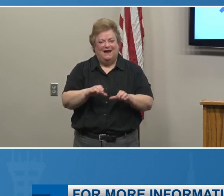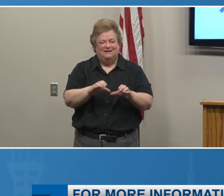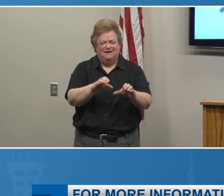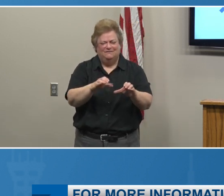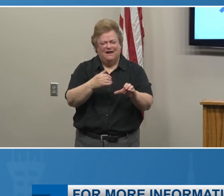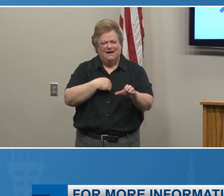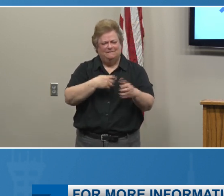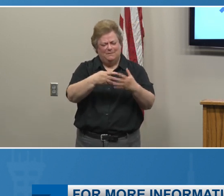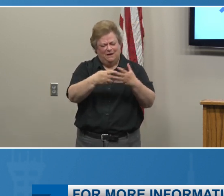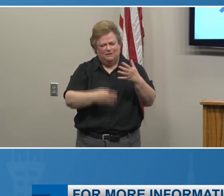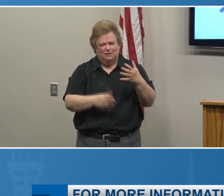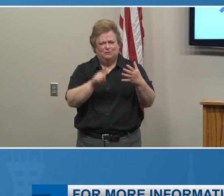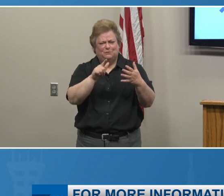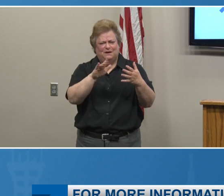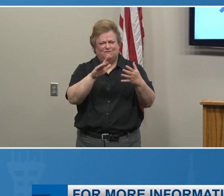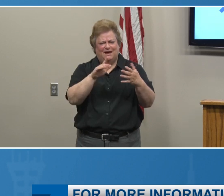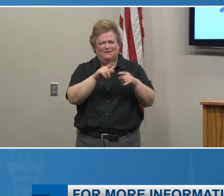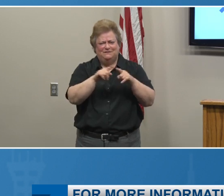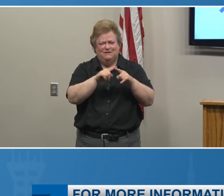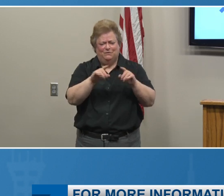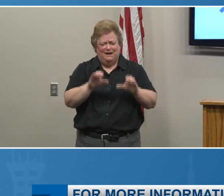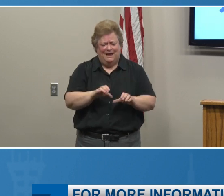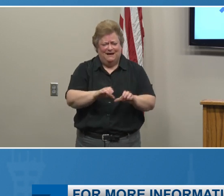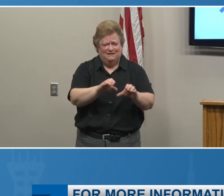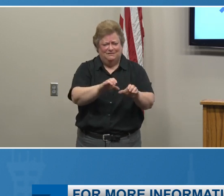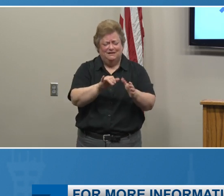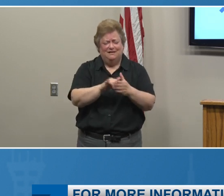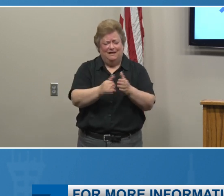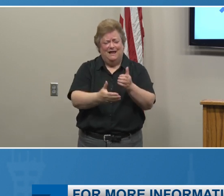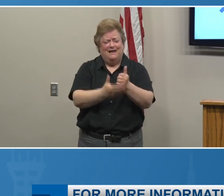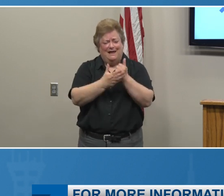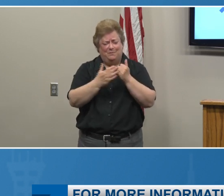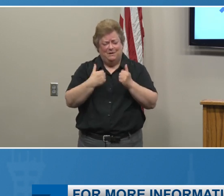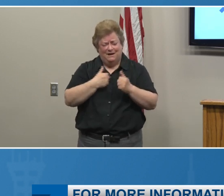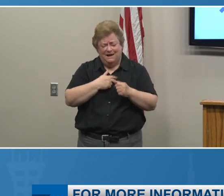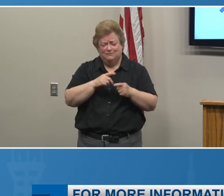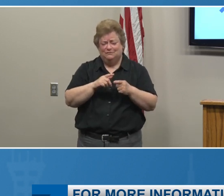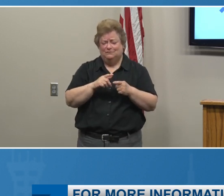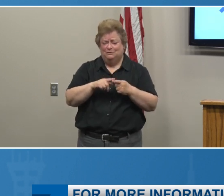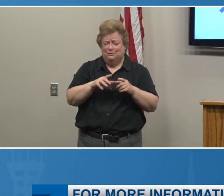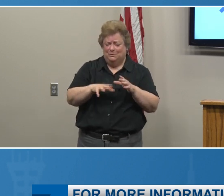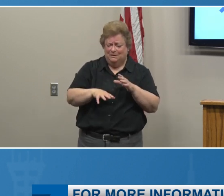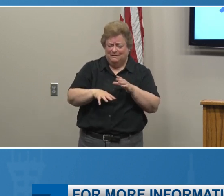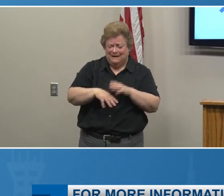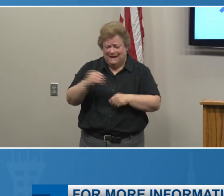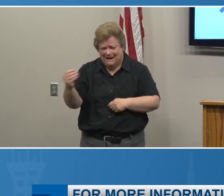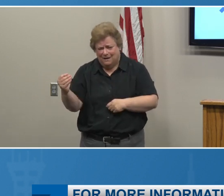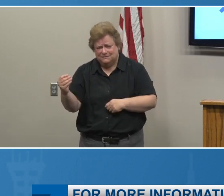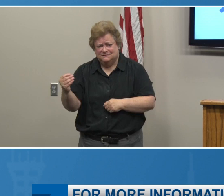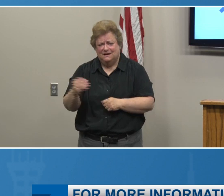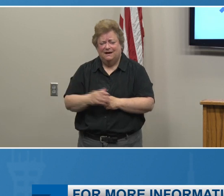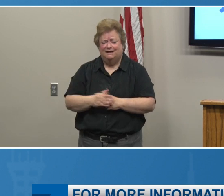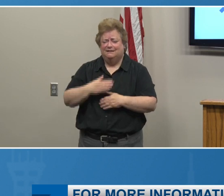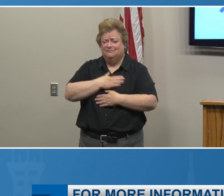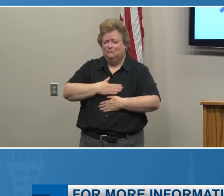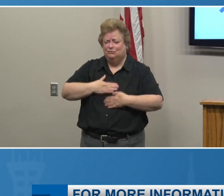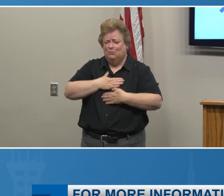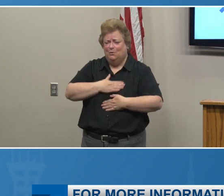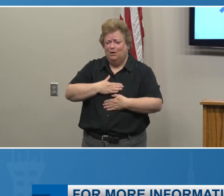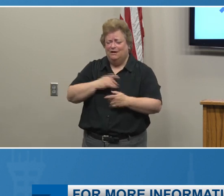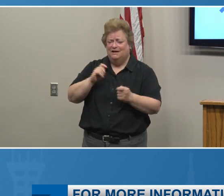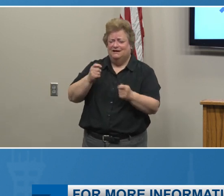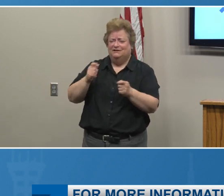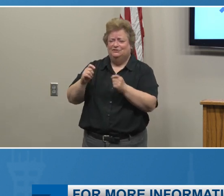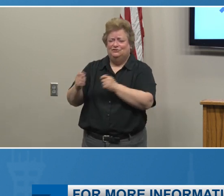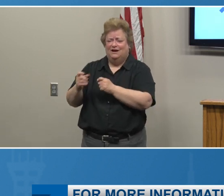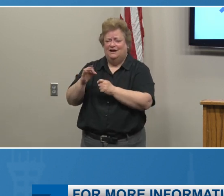25 of them so that's been really helping us in our house to get outside and to enjoy the change